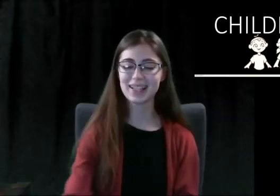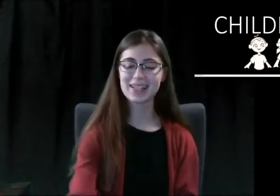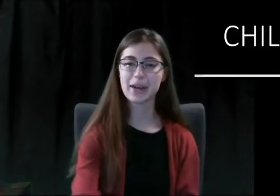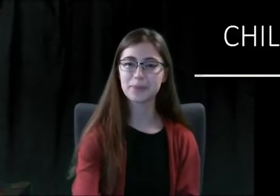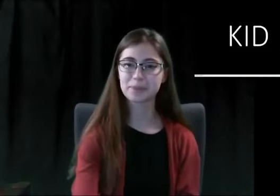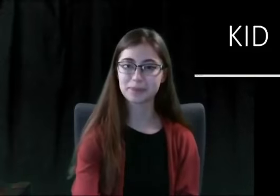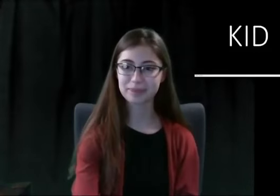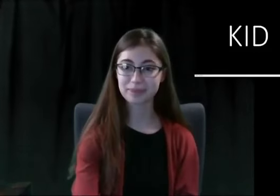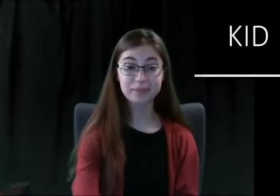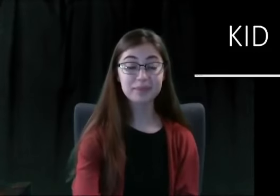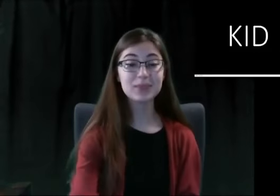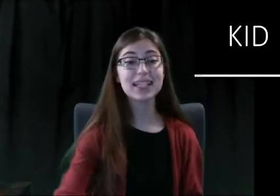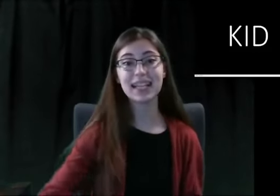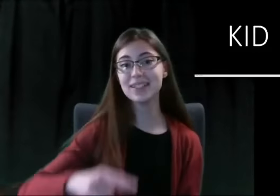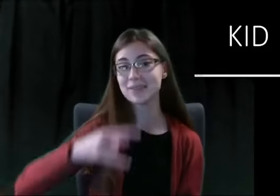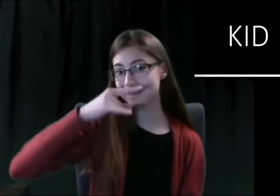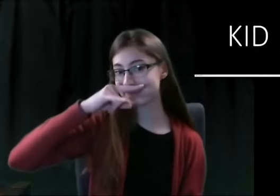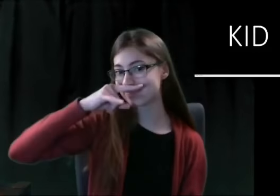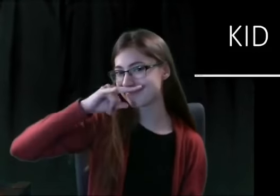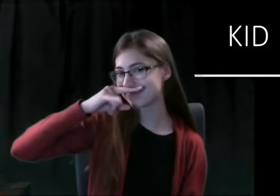So, kid,